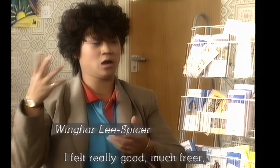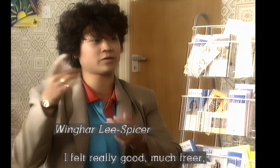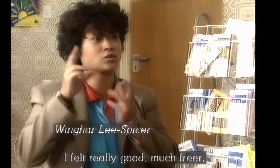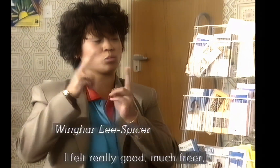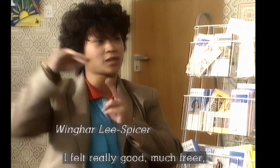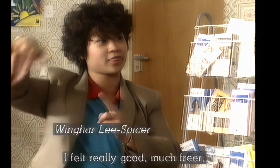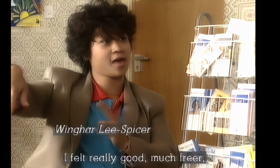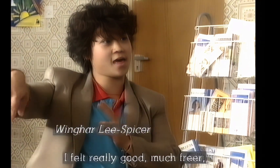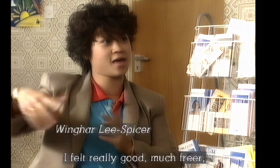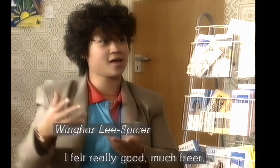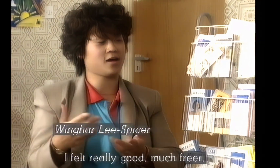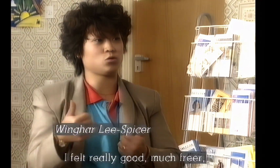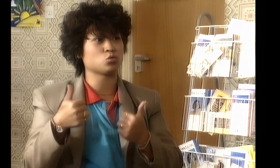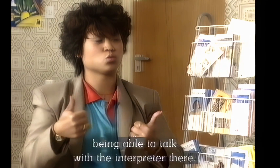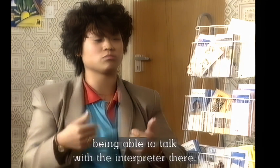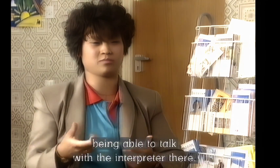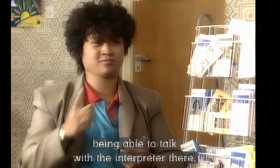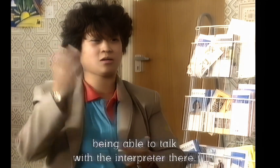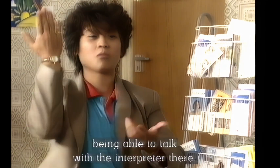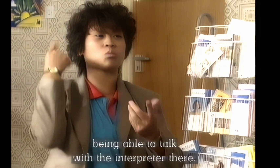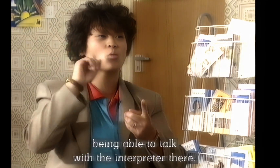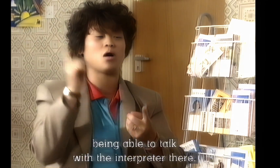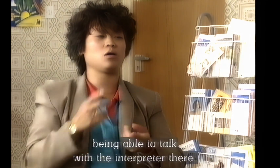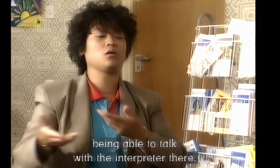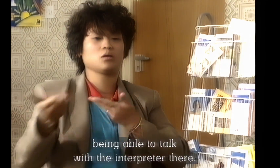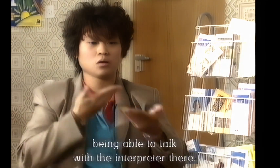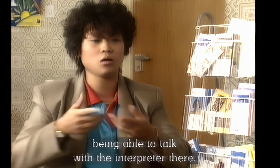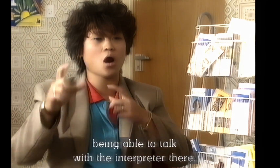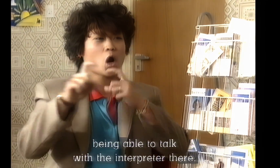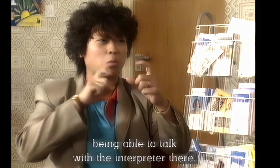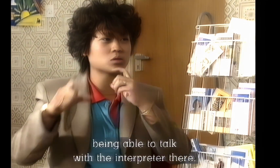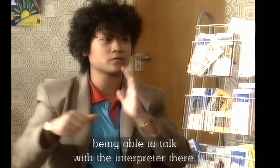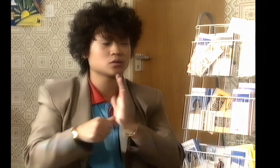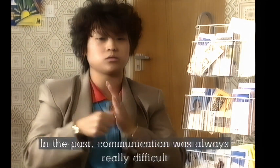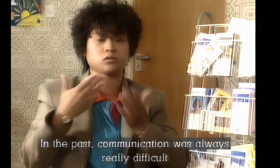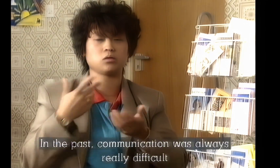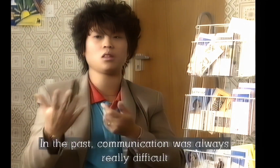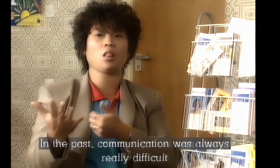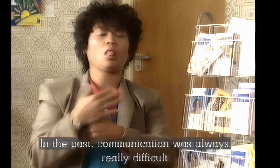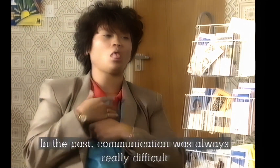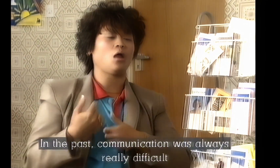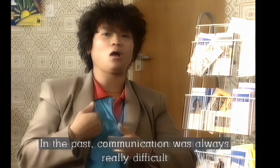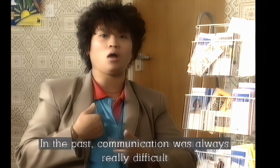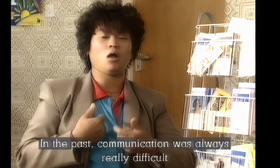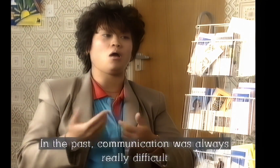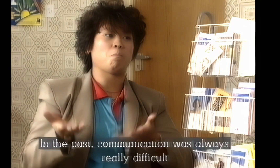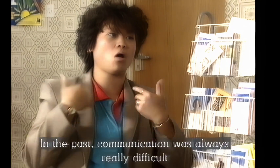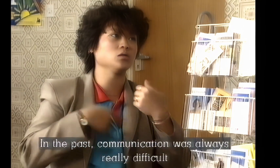I felt really good, much freer to be able to talk with the interpreter there. I mean, in the past, communication was always really difficult and I